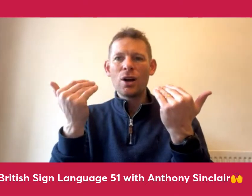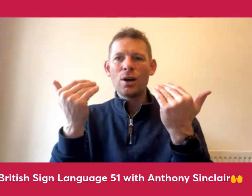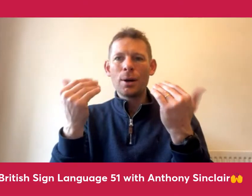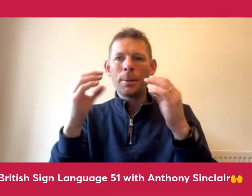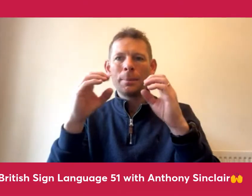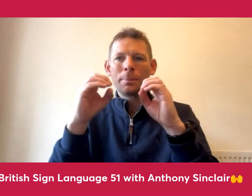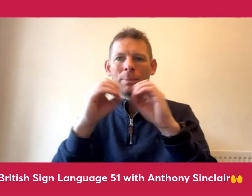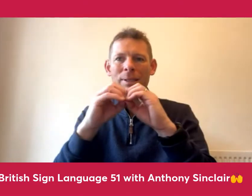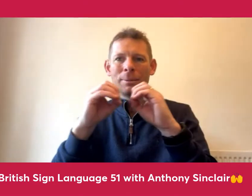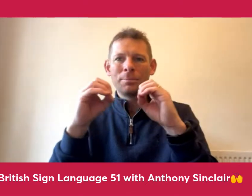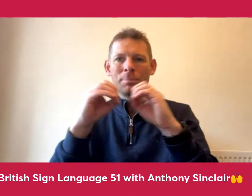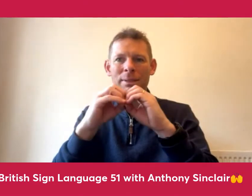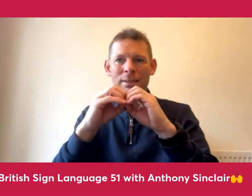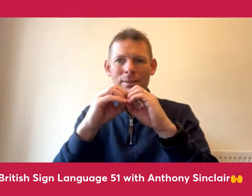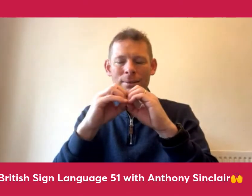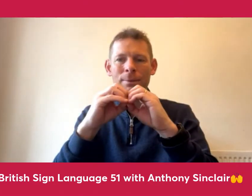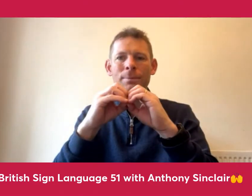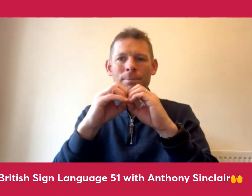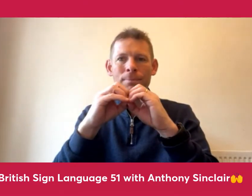or Air B and B,